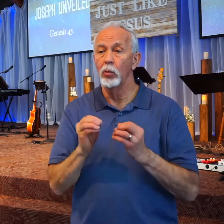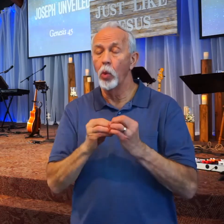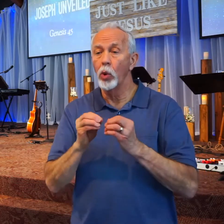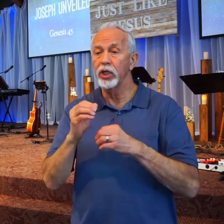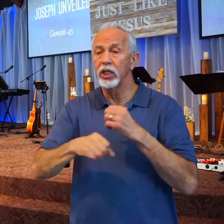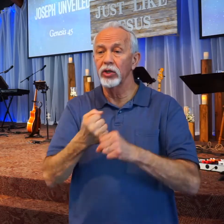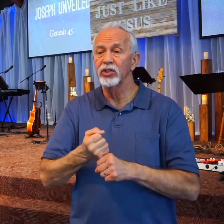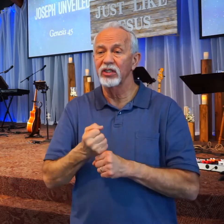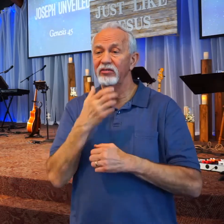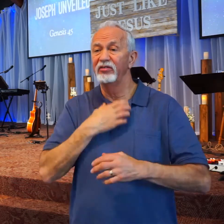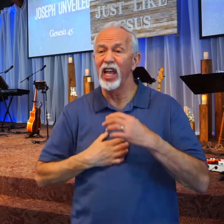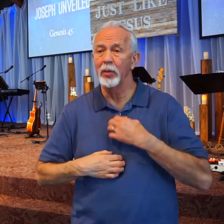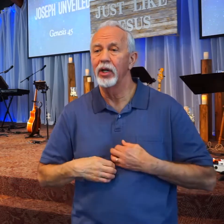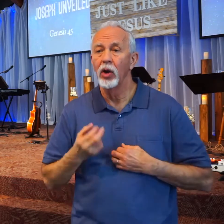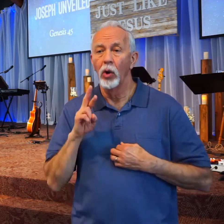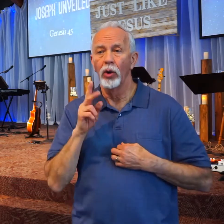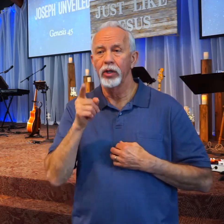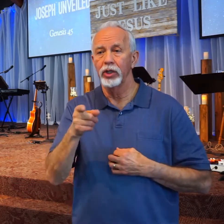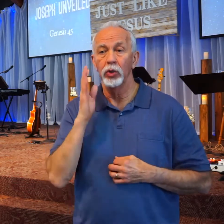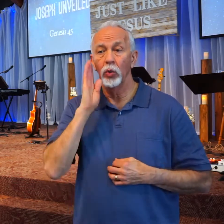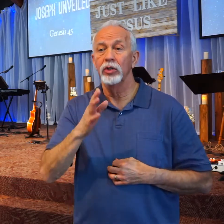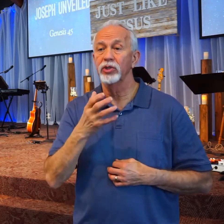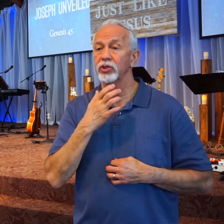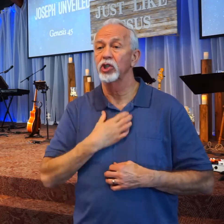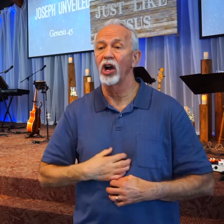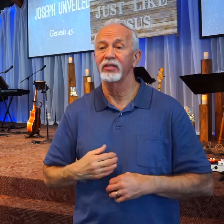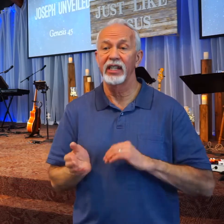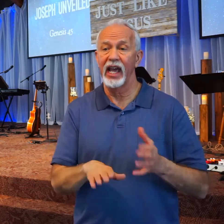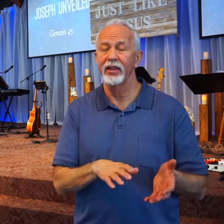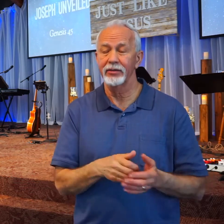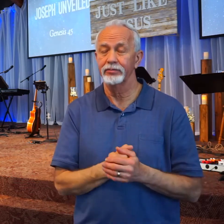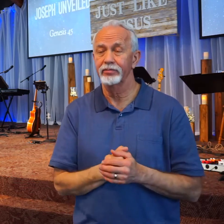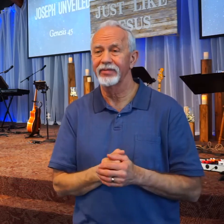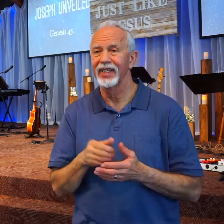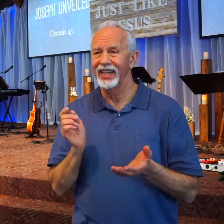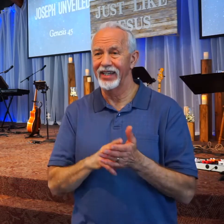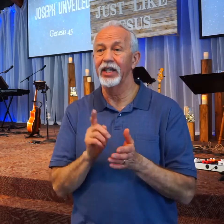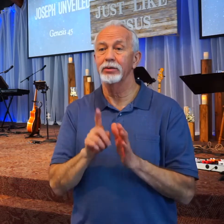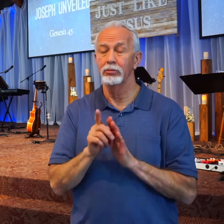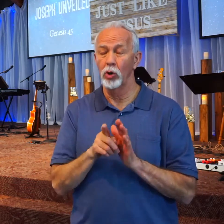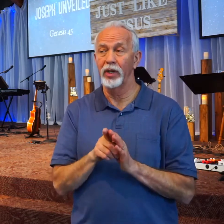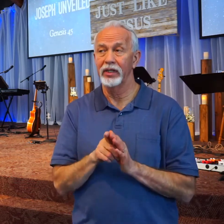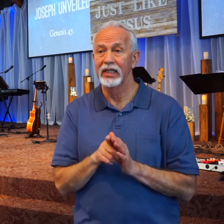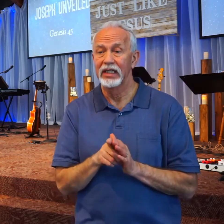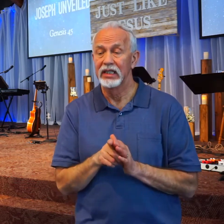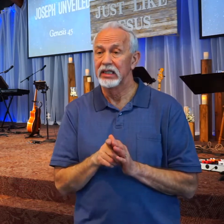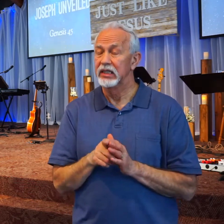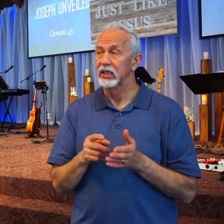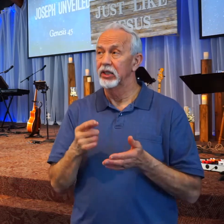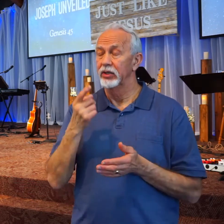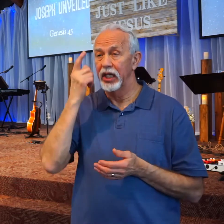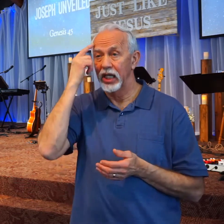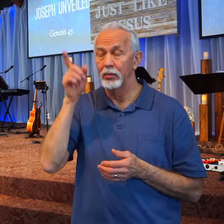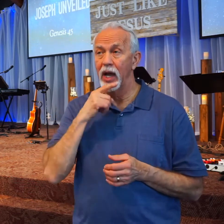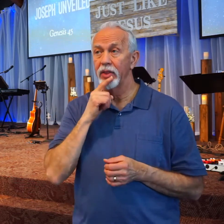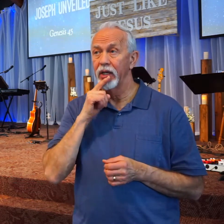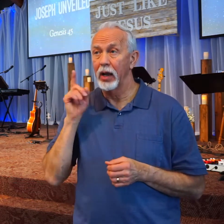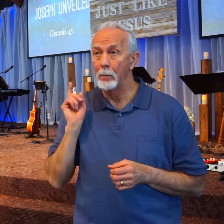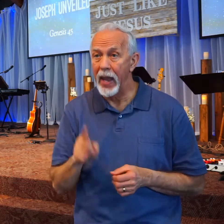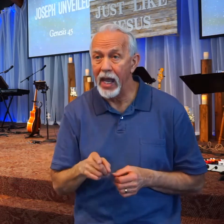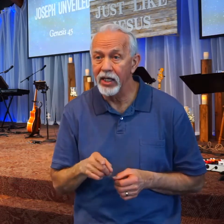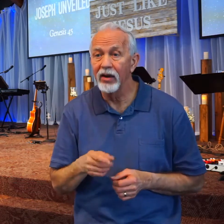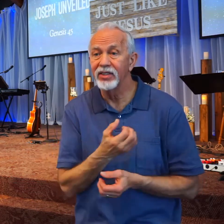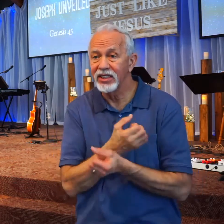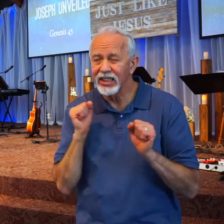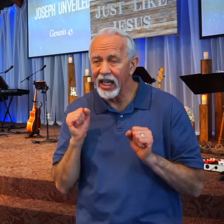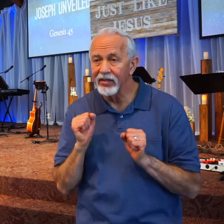you will become destitute. And so in this moment, their obedience is tied directly to the command and to the preservation of